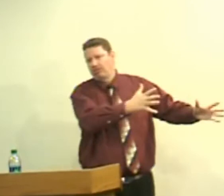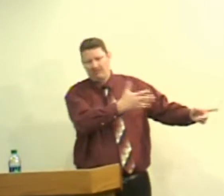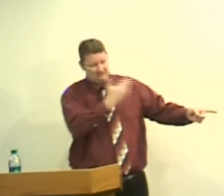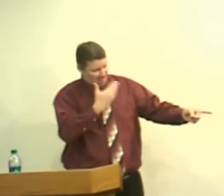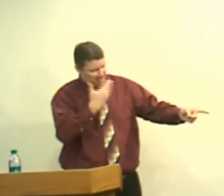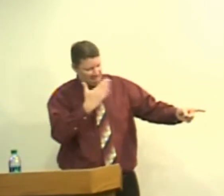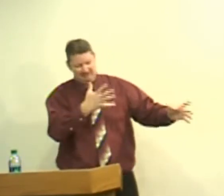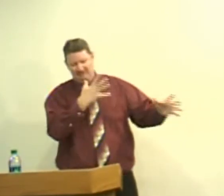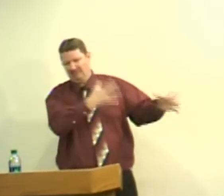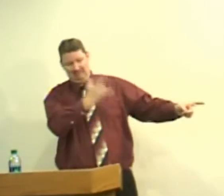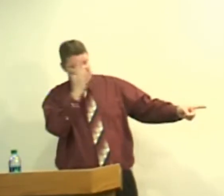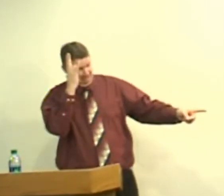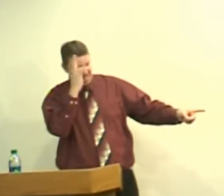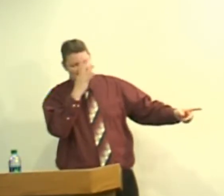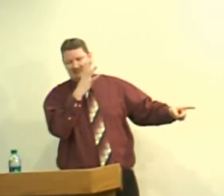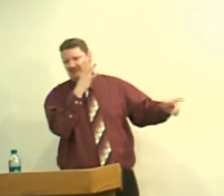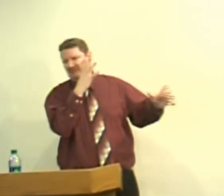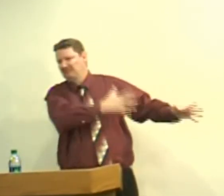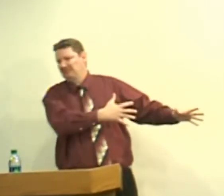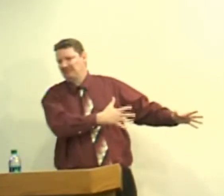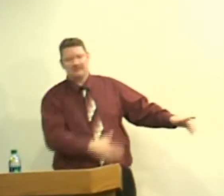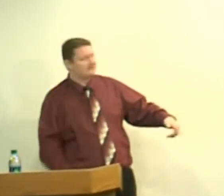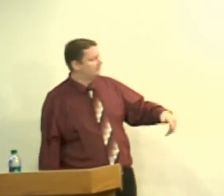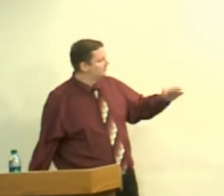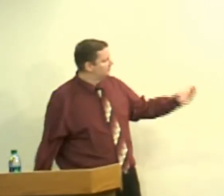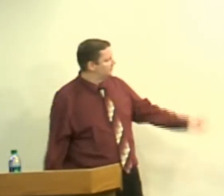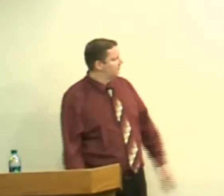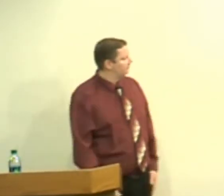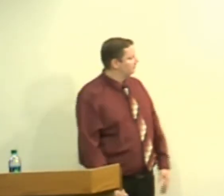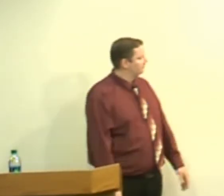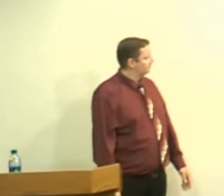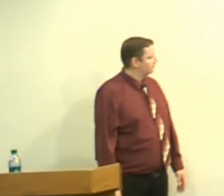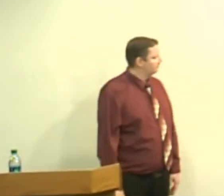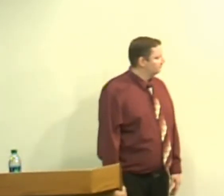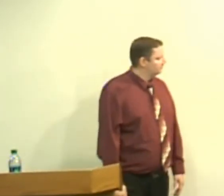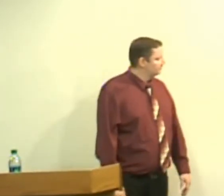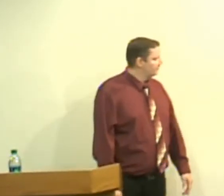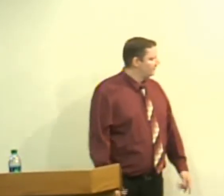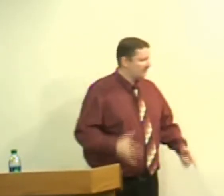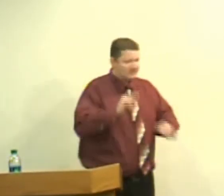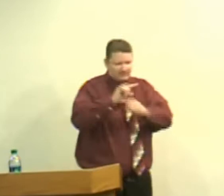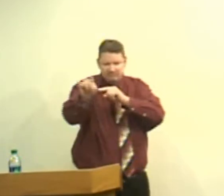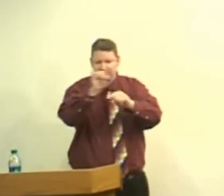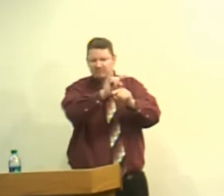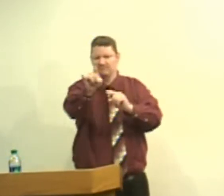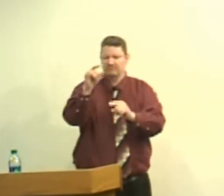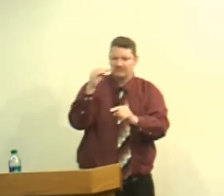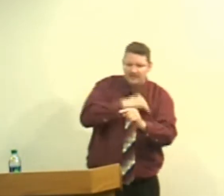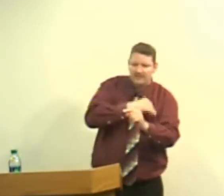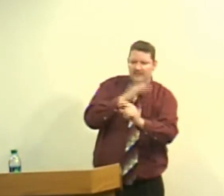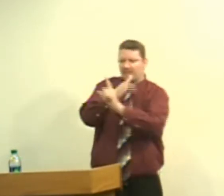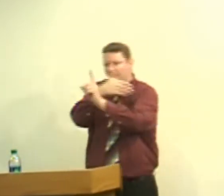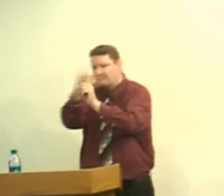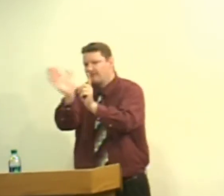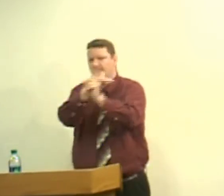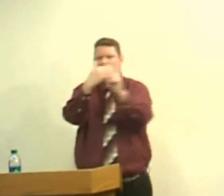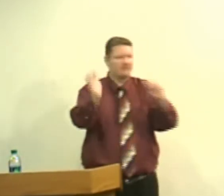And no one appreciates the good anymore. Everybody hates what's good. And treacherous. People who are